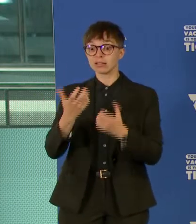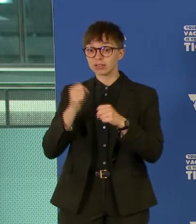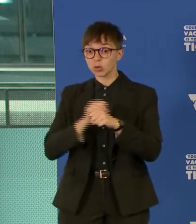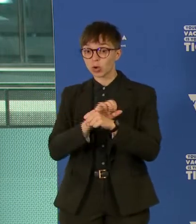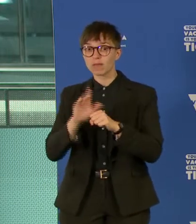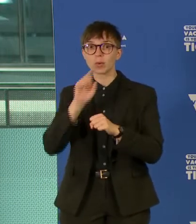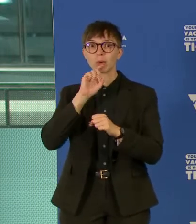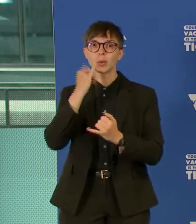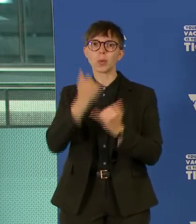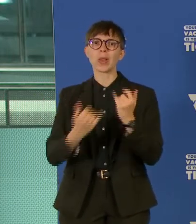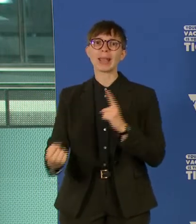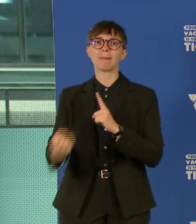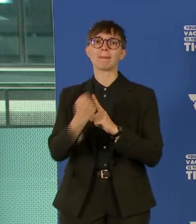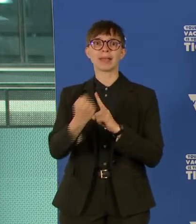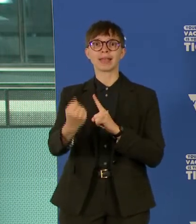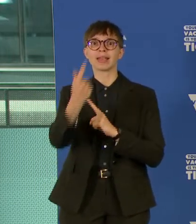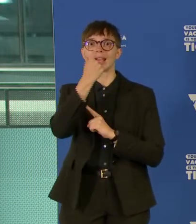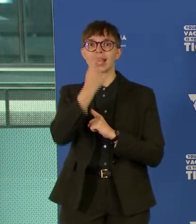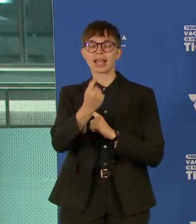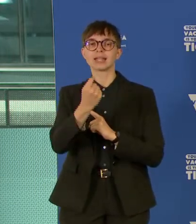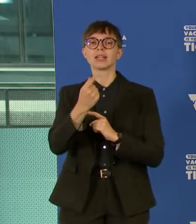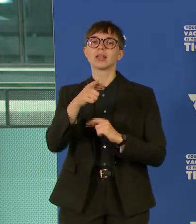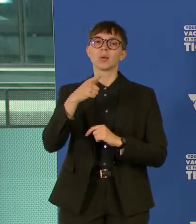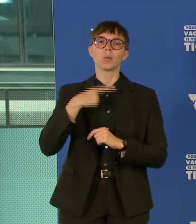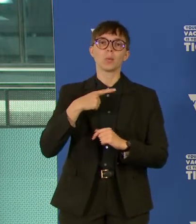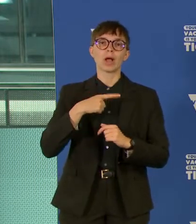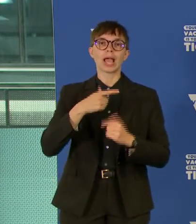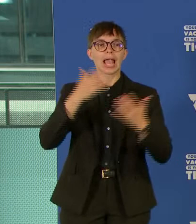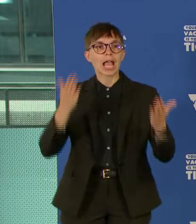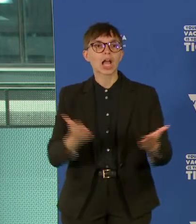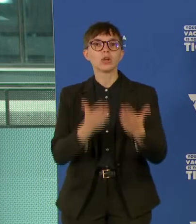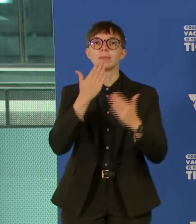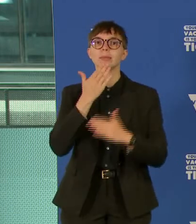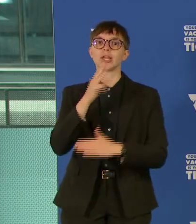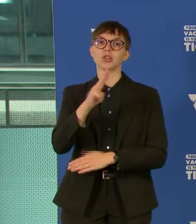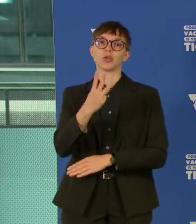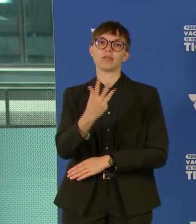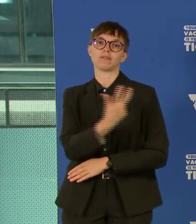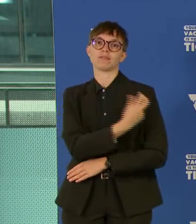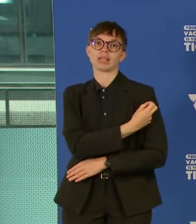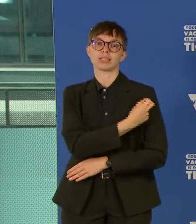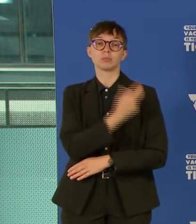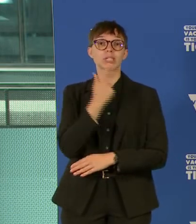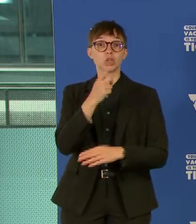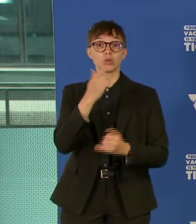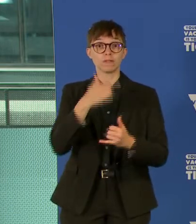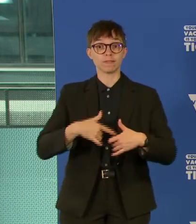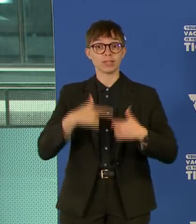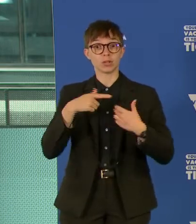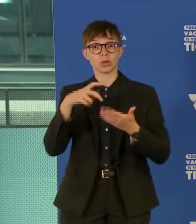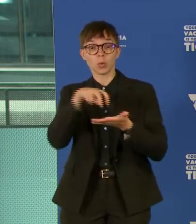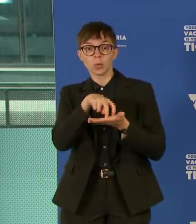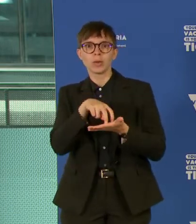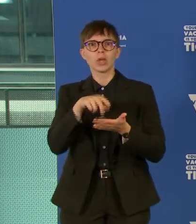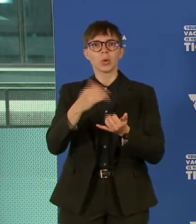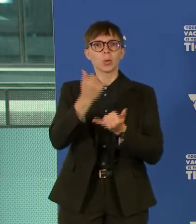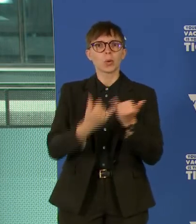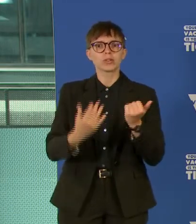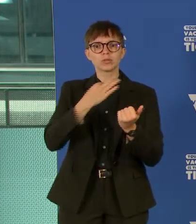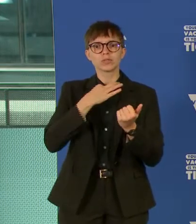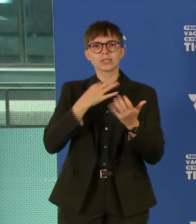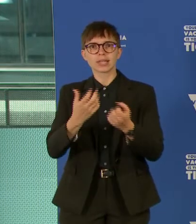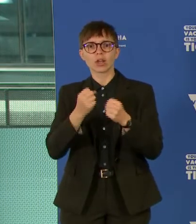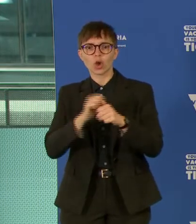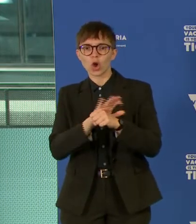now. And lastly, while cases are plateauing now and we're very likely past the peak, we do still have